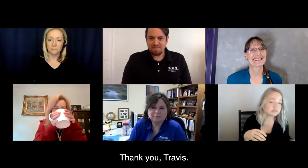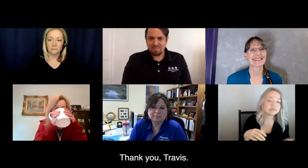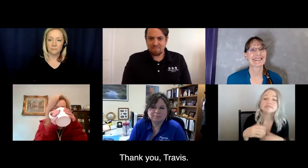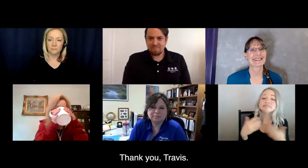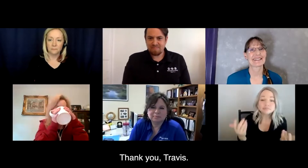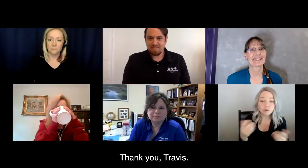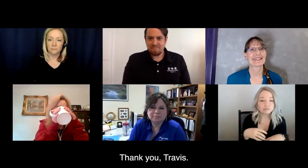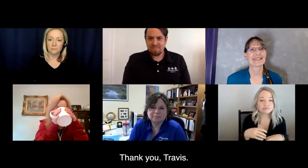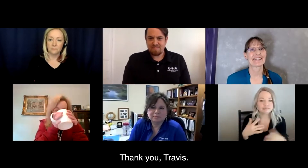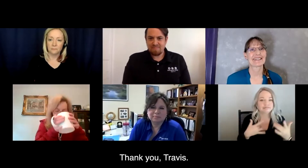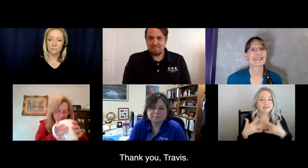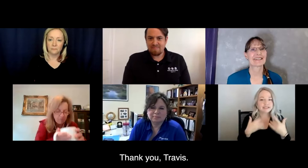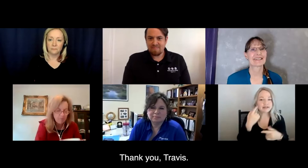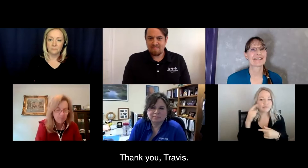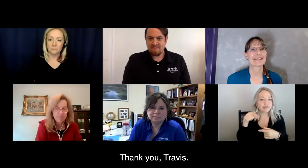Thank you, Travis.